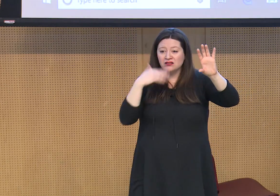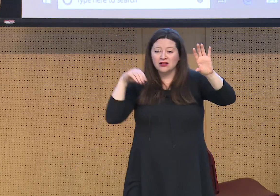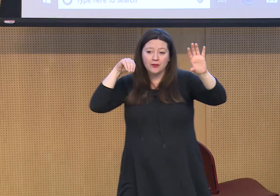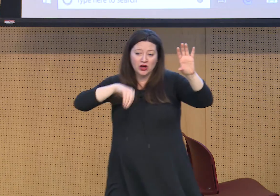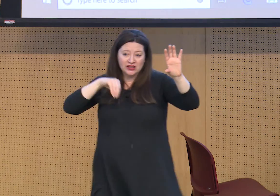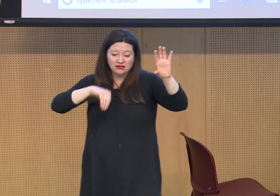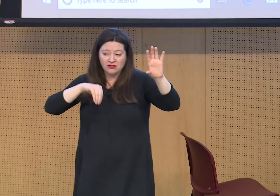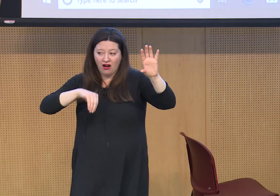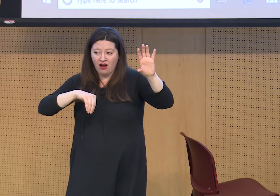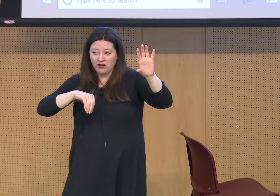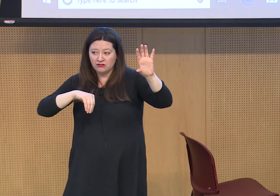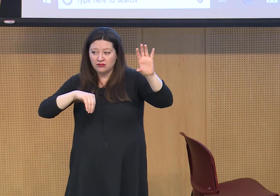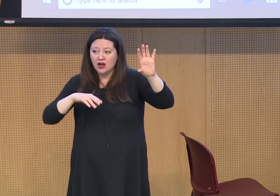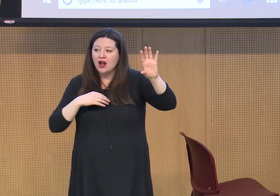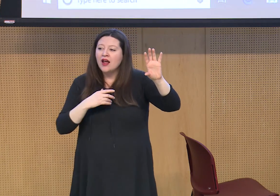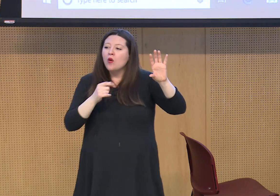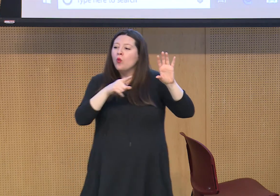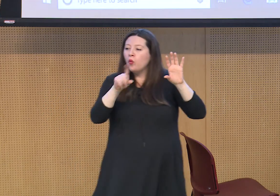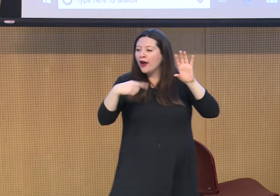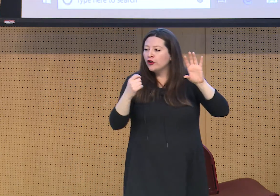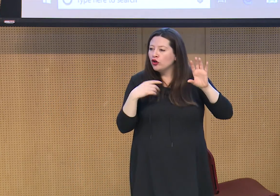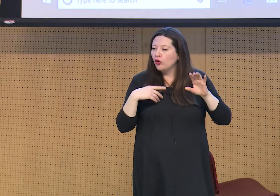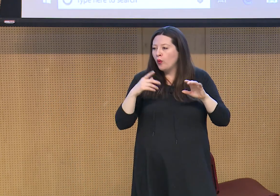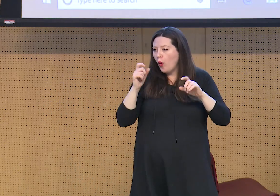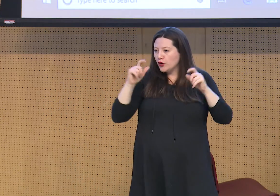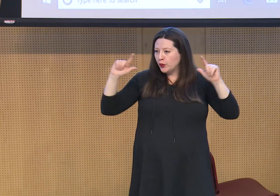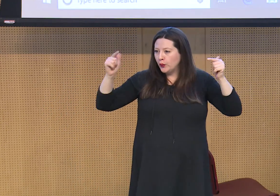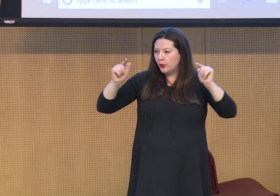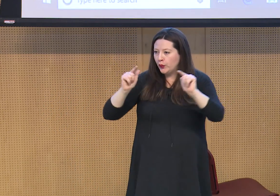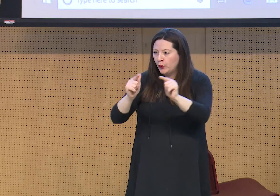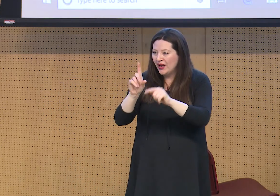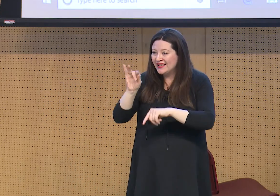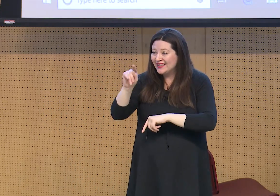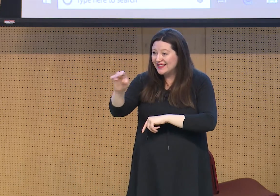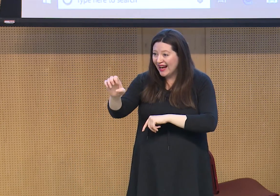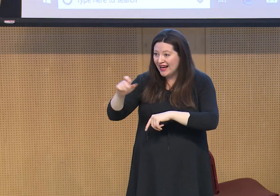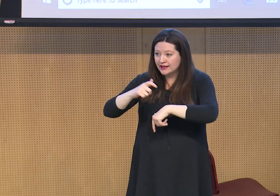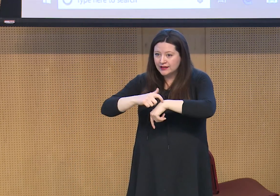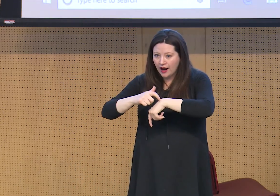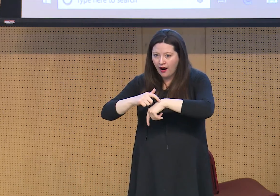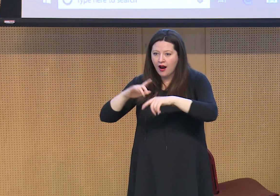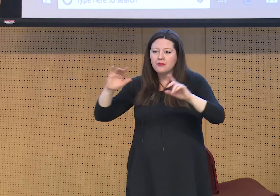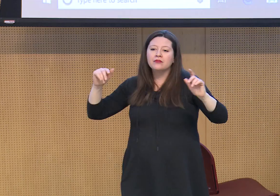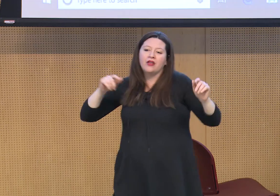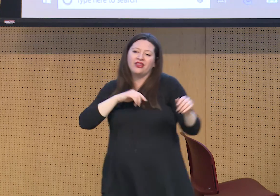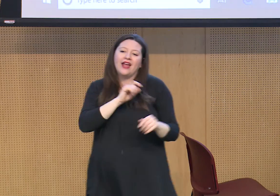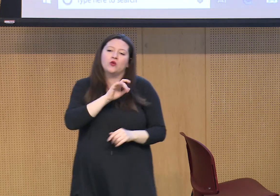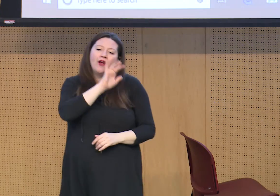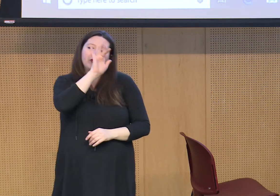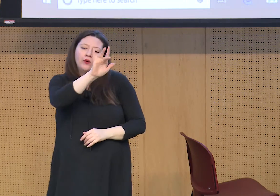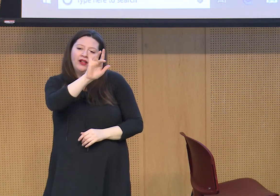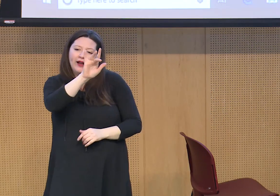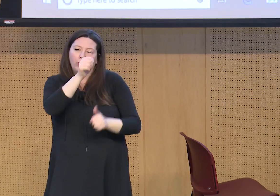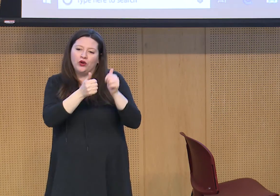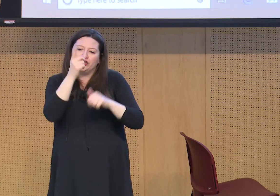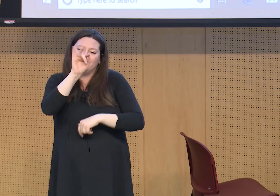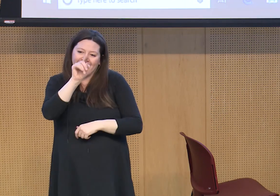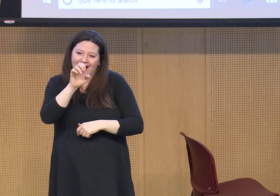Some will be outside, off campus, and some will be outside, some will be inside. If you want to narrow the list, you have to click on